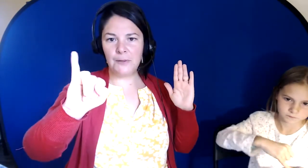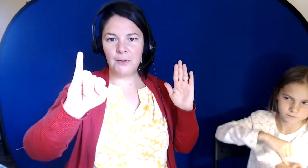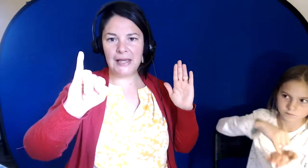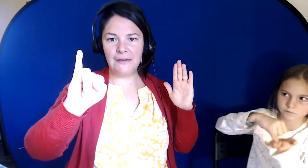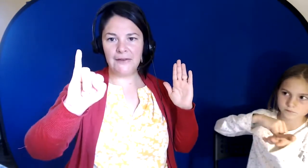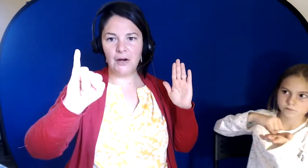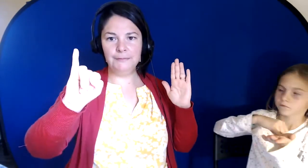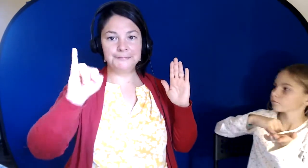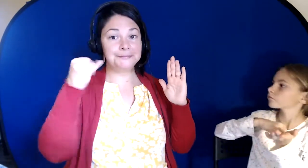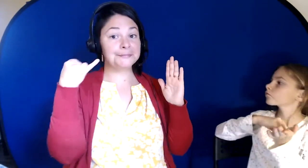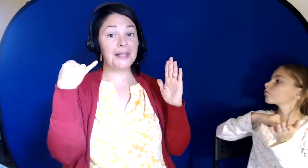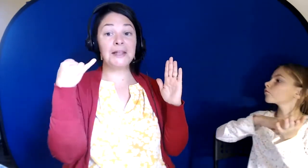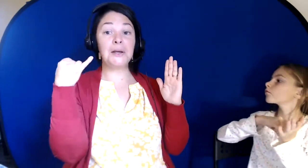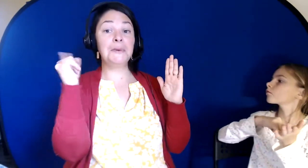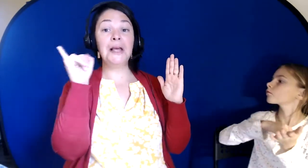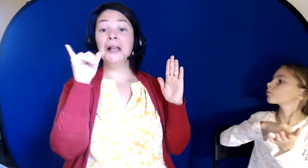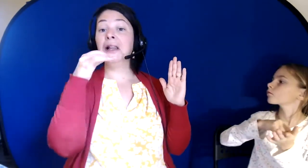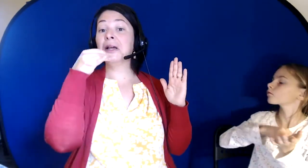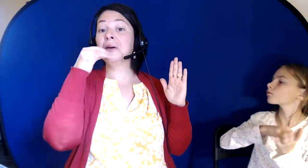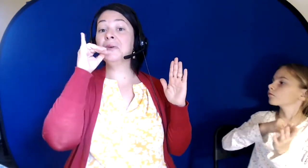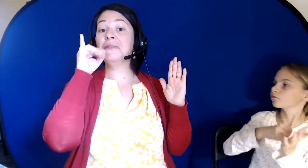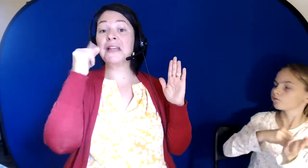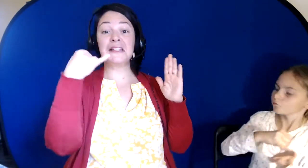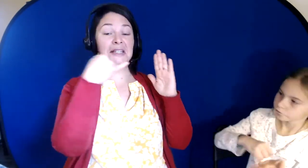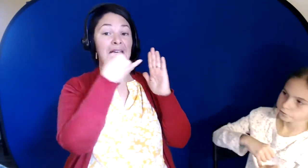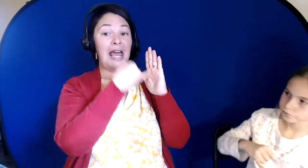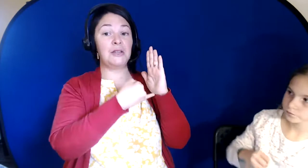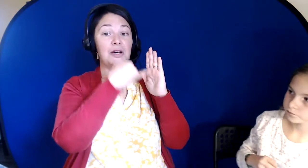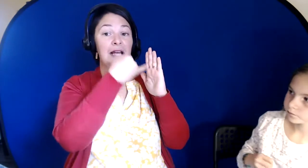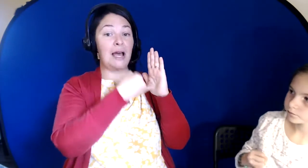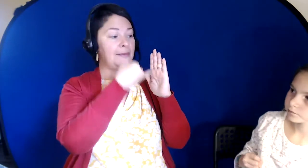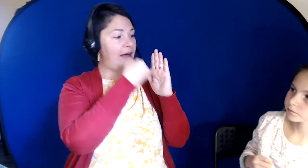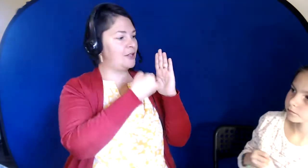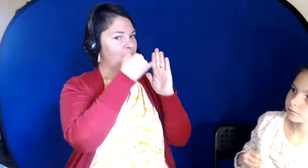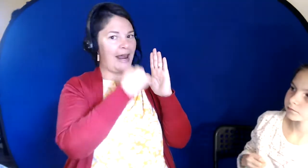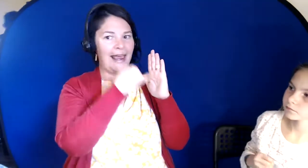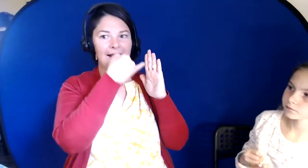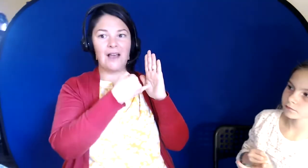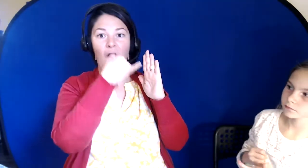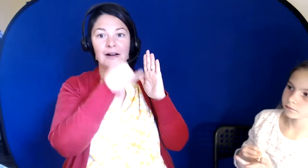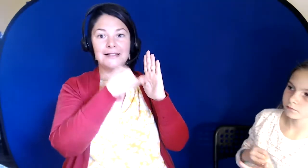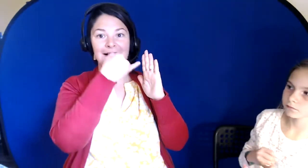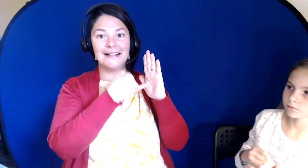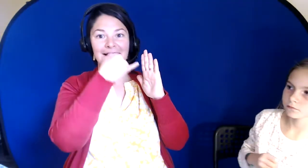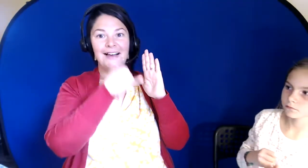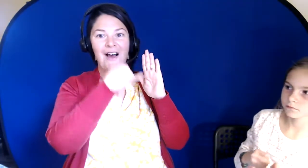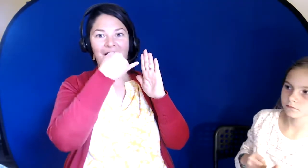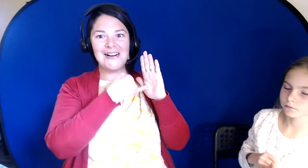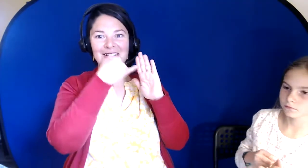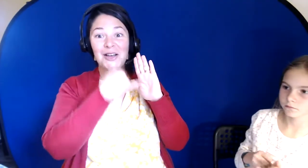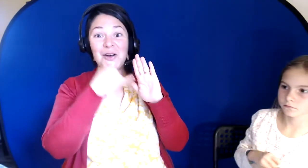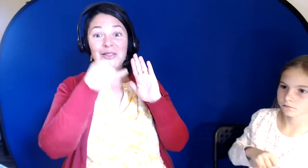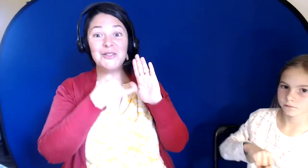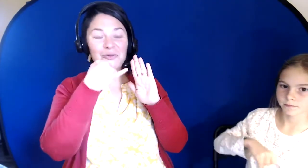pinky finger, like you're doing fancy tea, and you're going to come down in your hand. Art. Art.